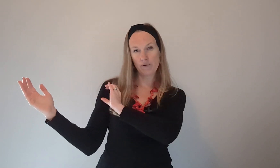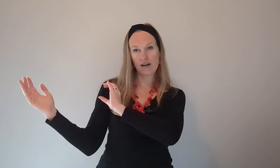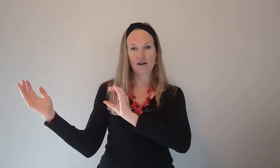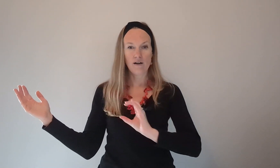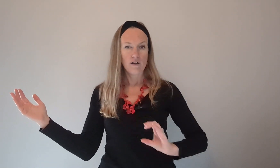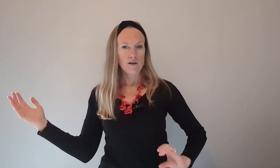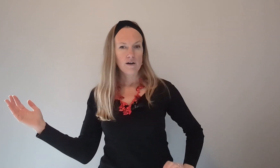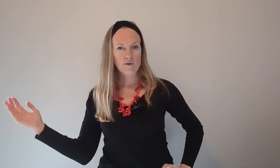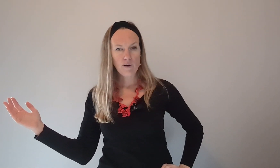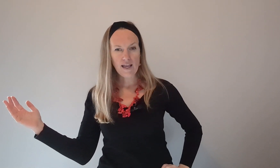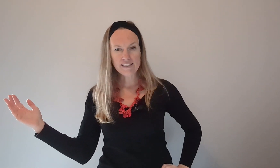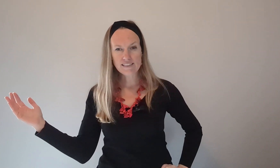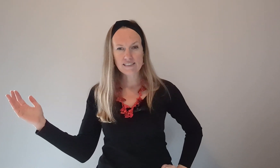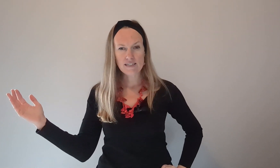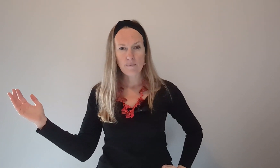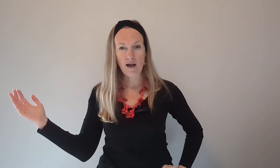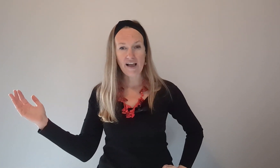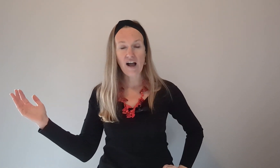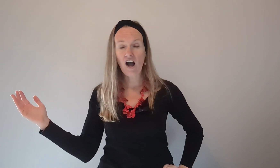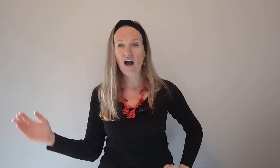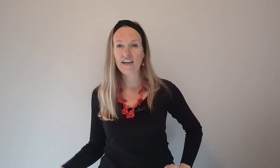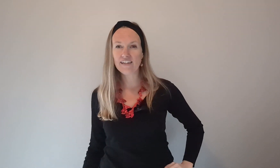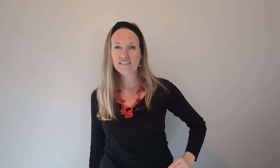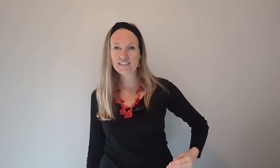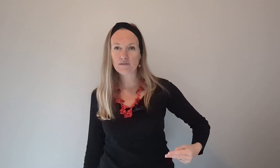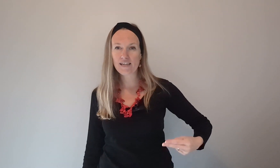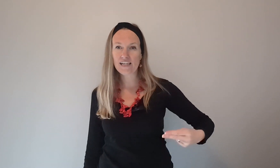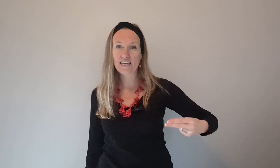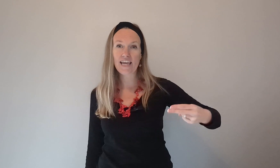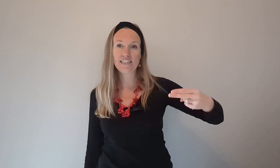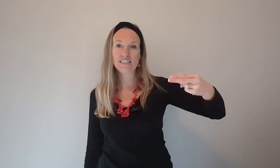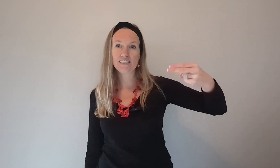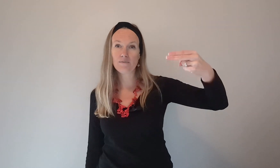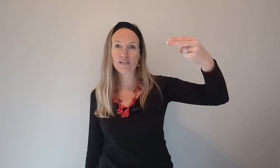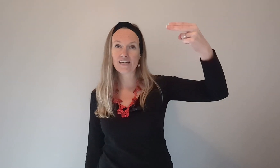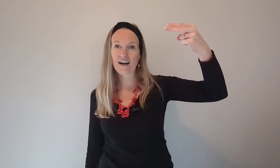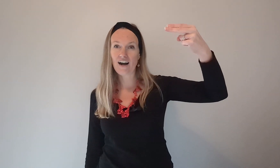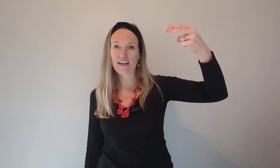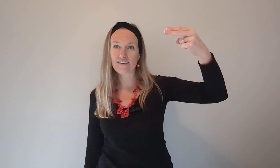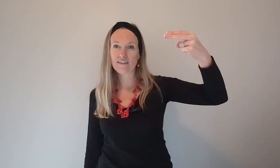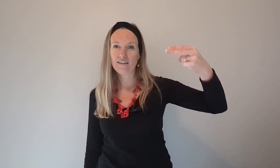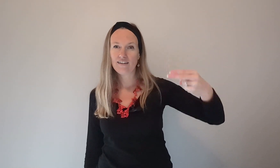wear. Christ by highest, you're making an H and bringing it higher.